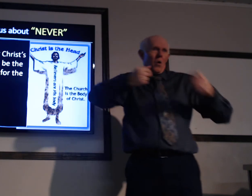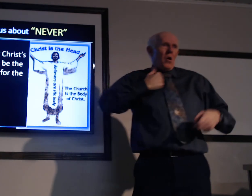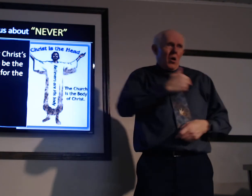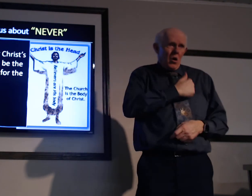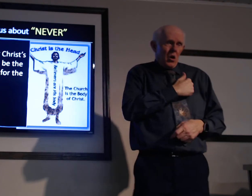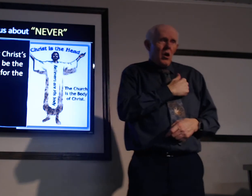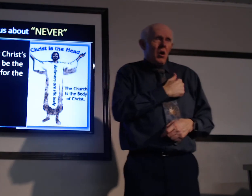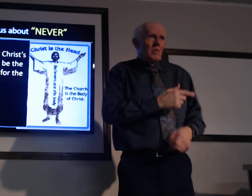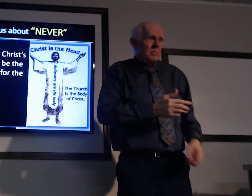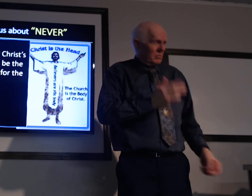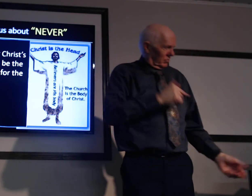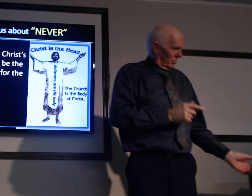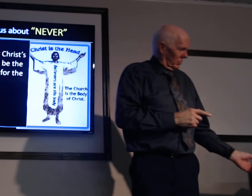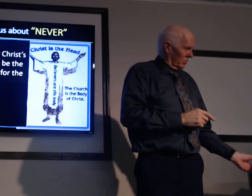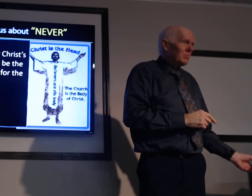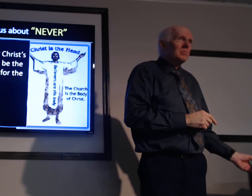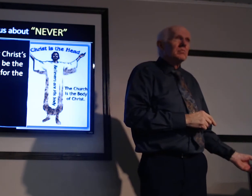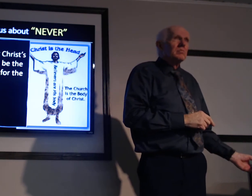He rules us.